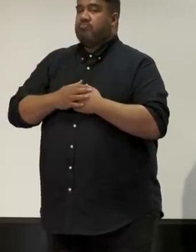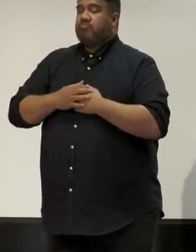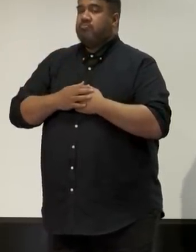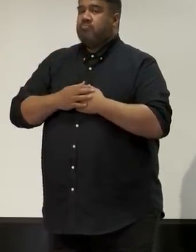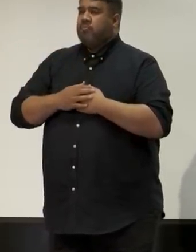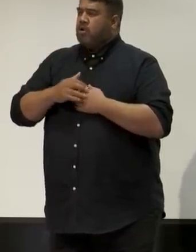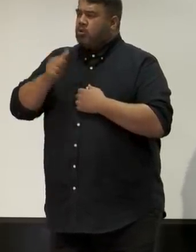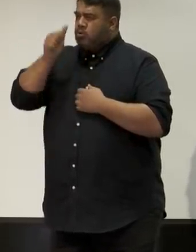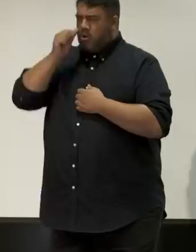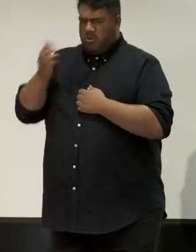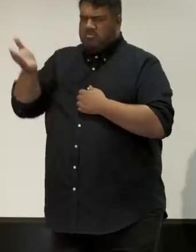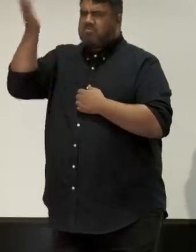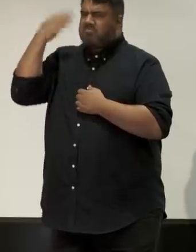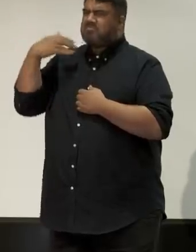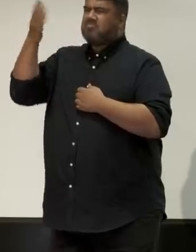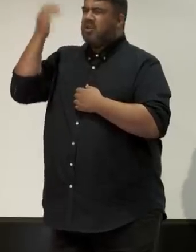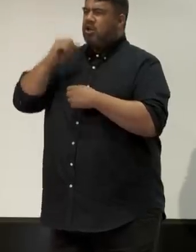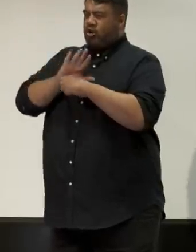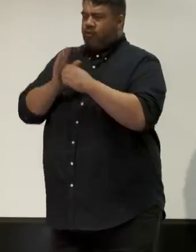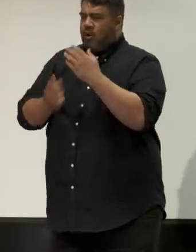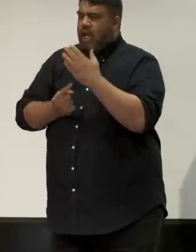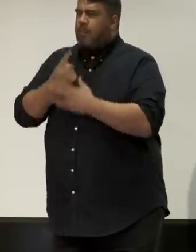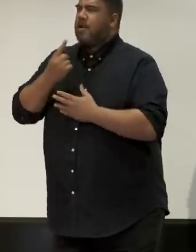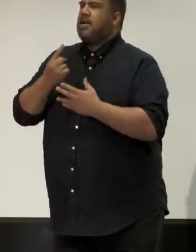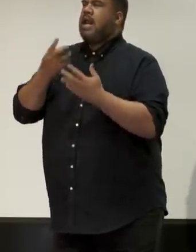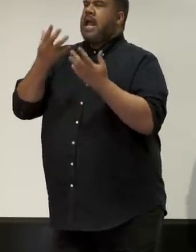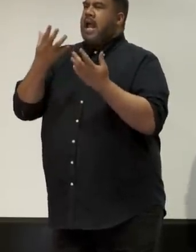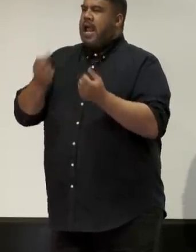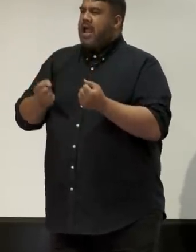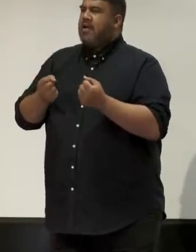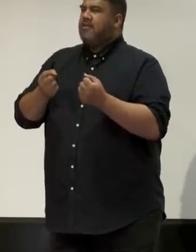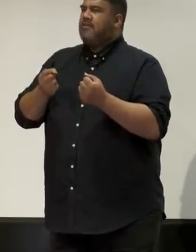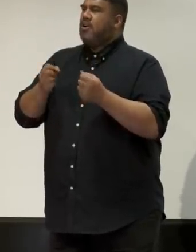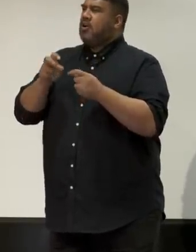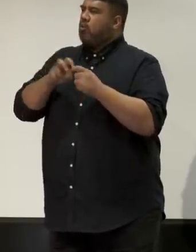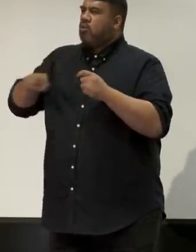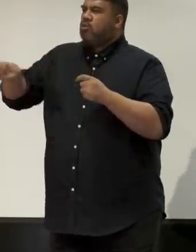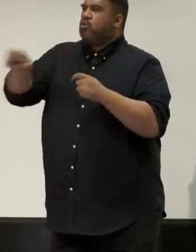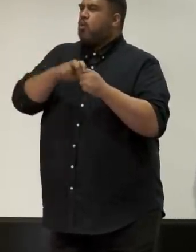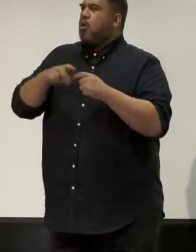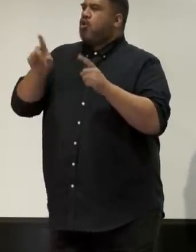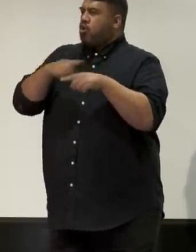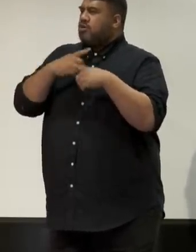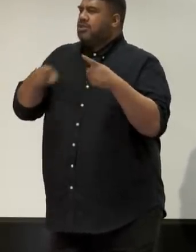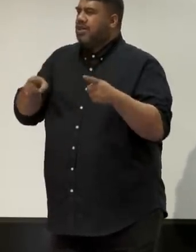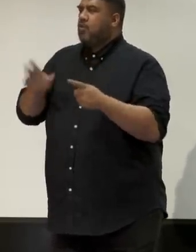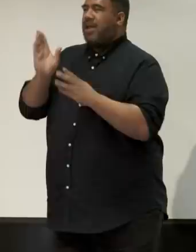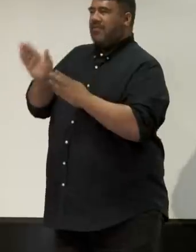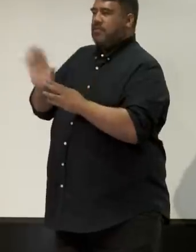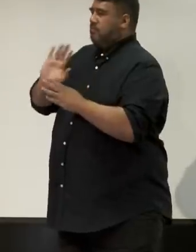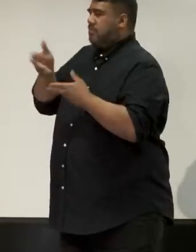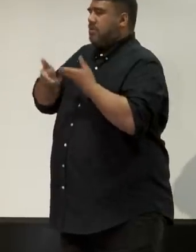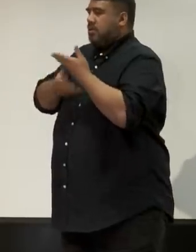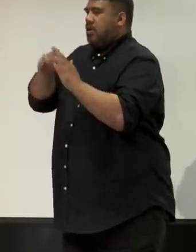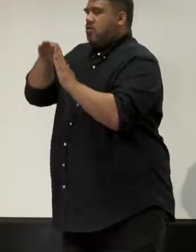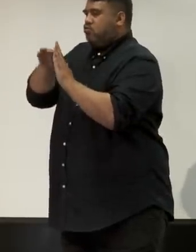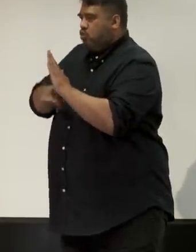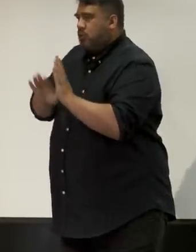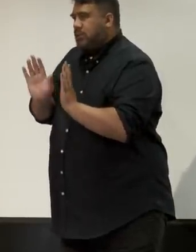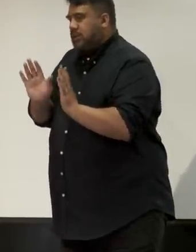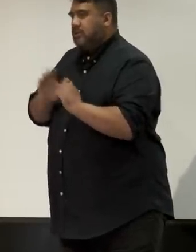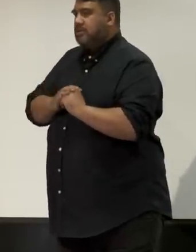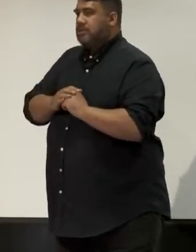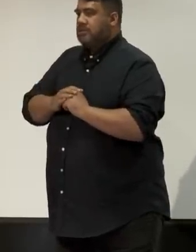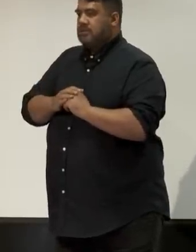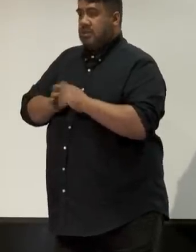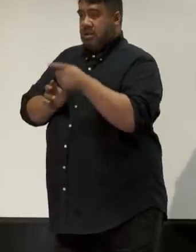issues that came up early on when we had someone at a tool conference. How can you contact trace somebody in a mosh pit, for example? Well,